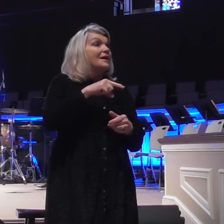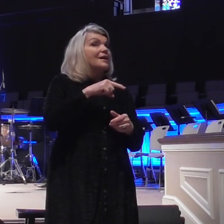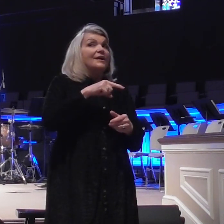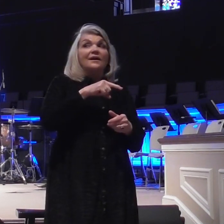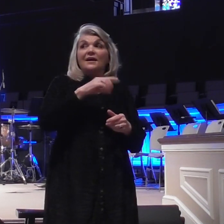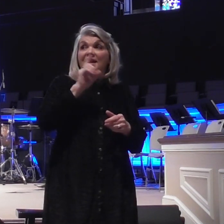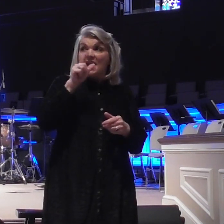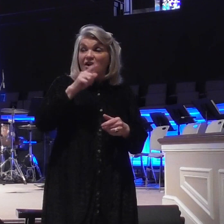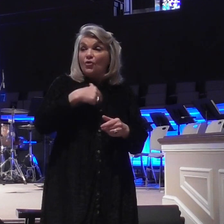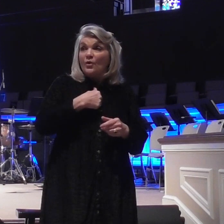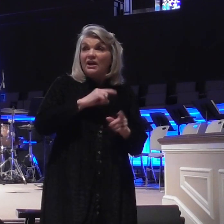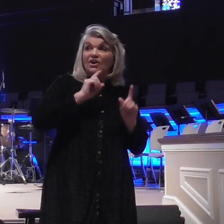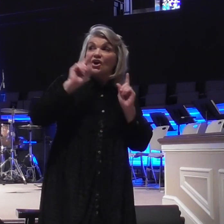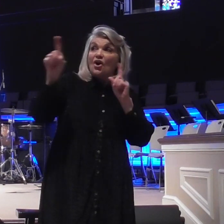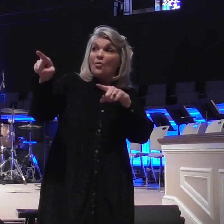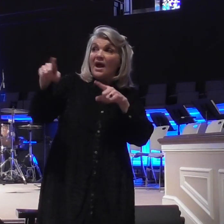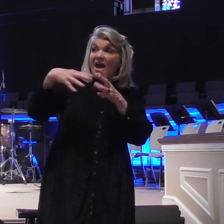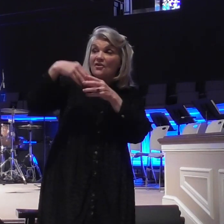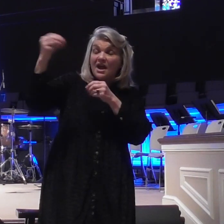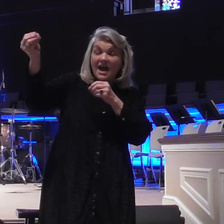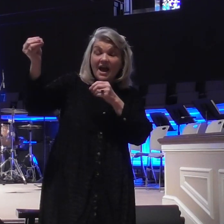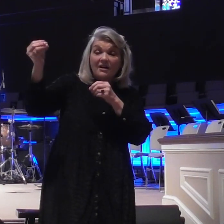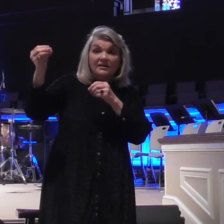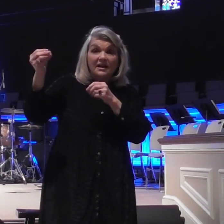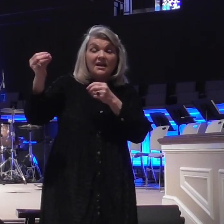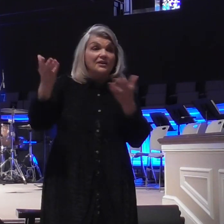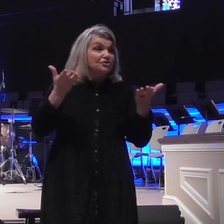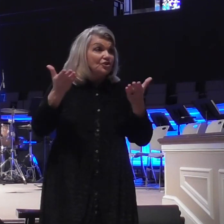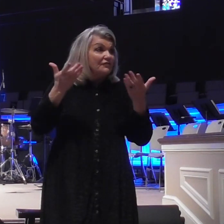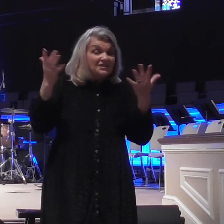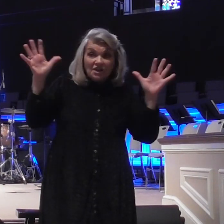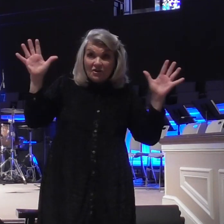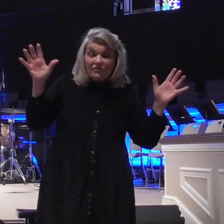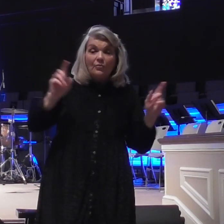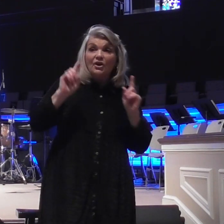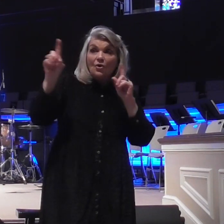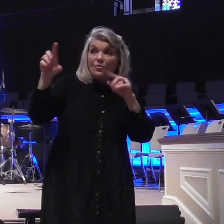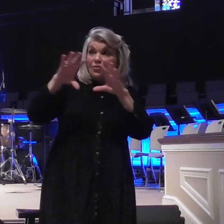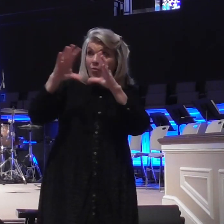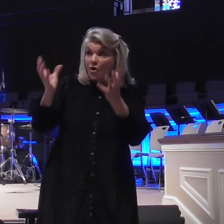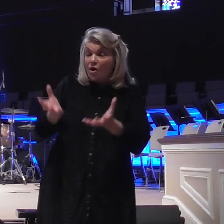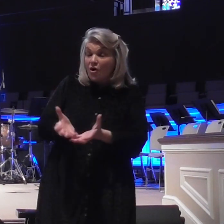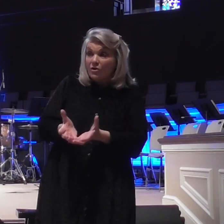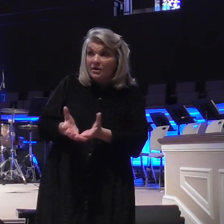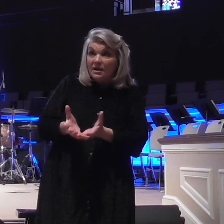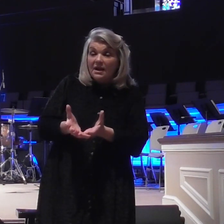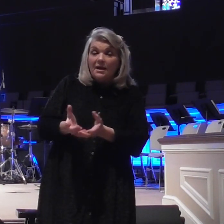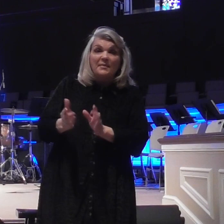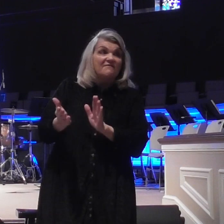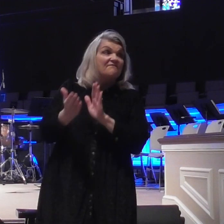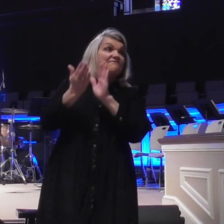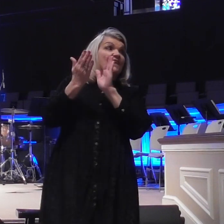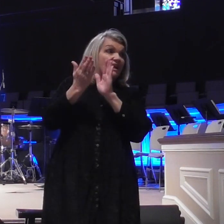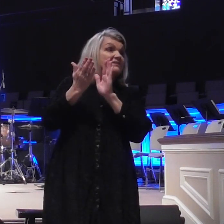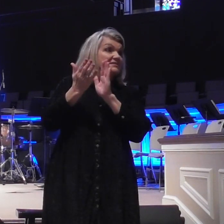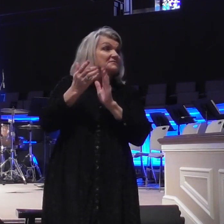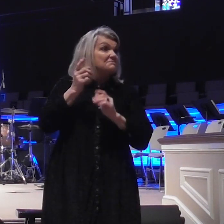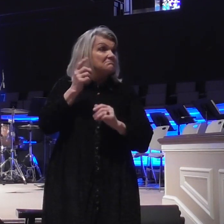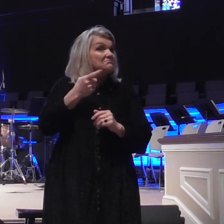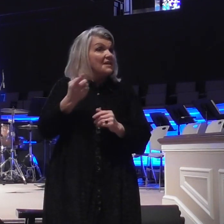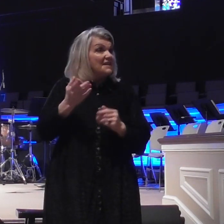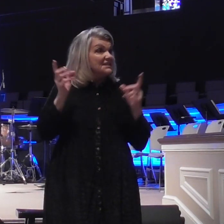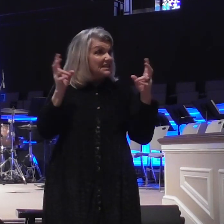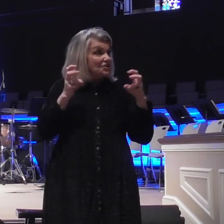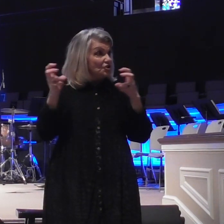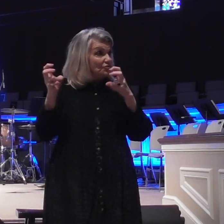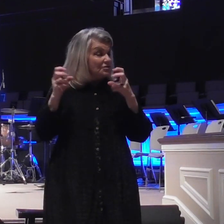you're going to be confronted with some form of gender ideology as you go out into the world. And I want us to start thinking hard about how we can begin